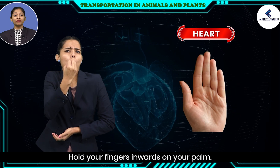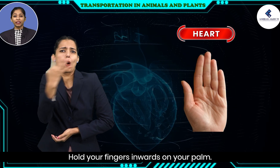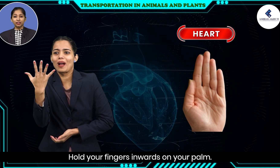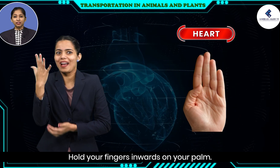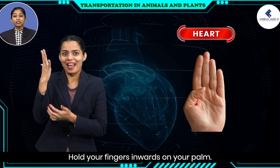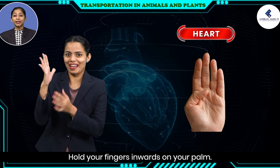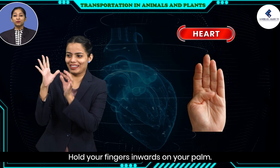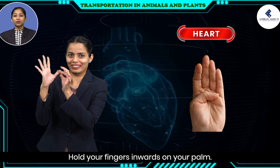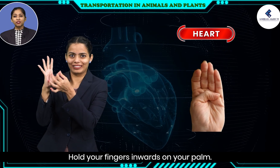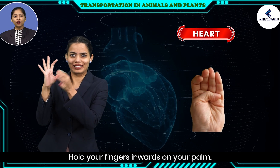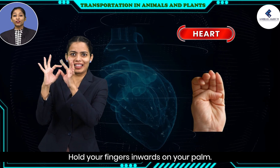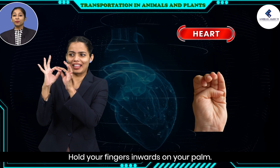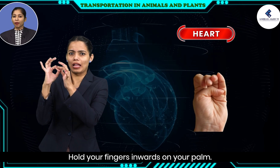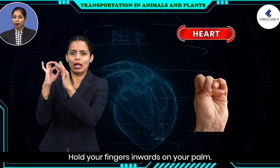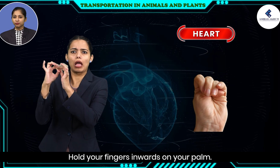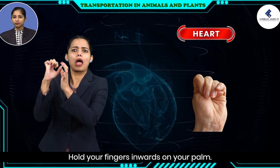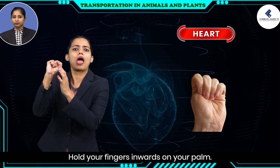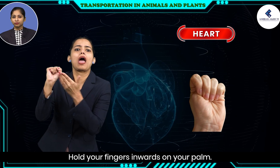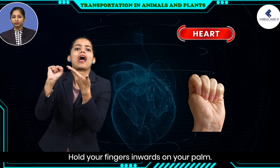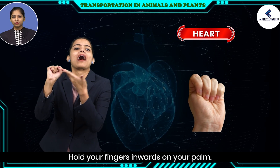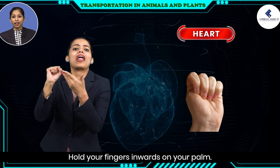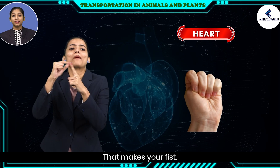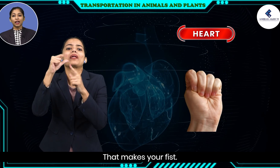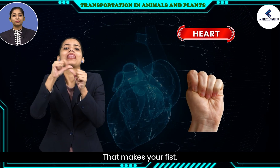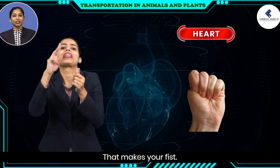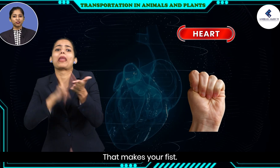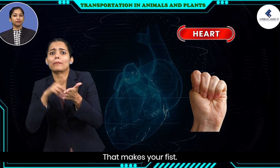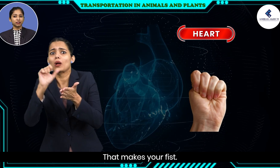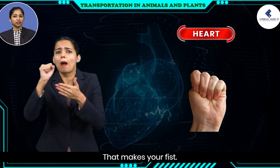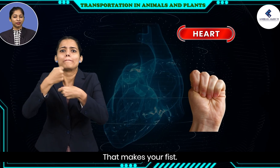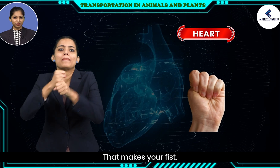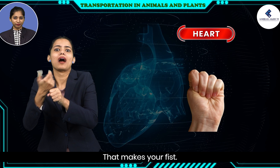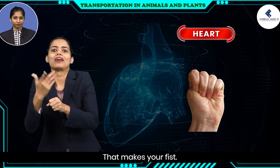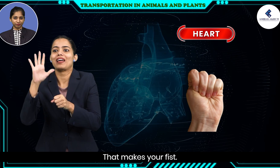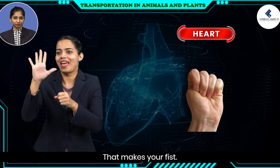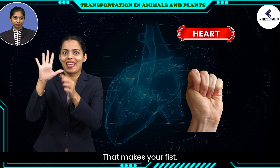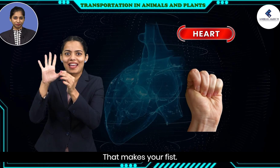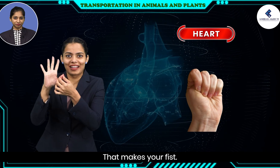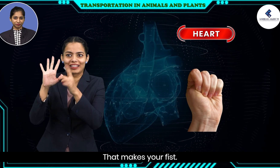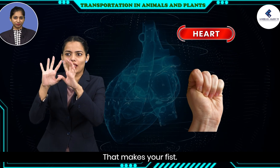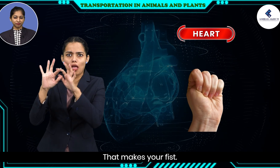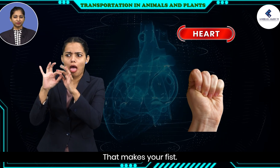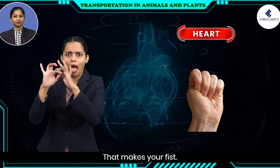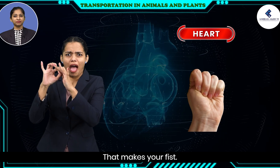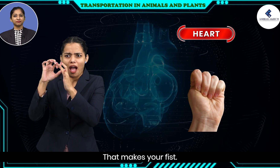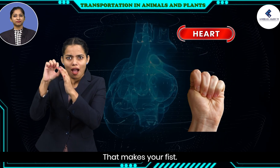Hold your fingers inwards on your palm. That makes your fist.